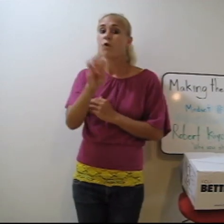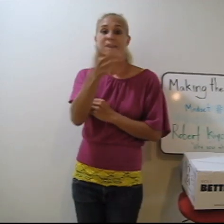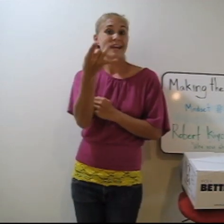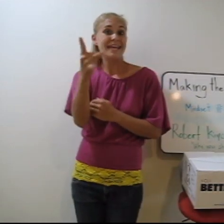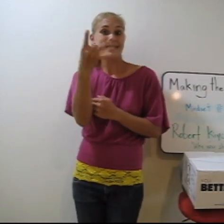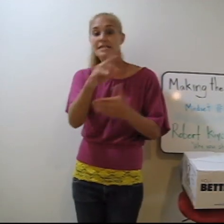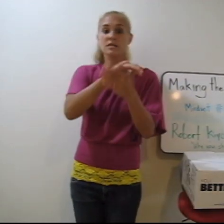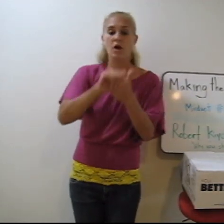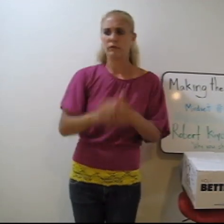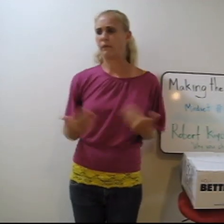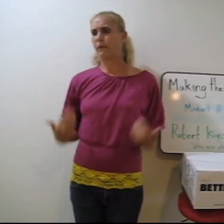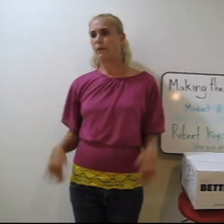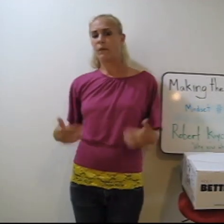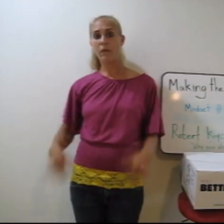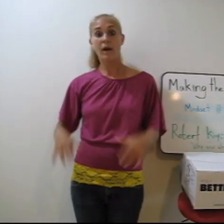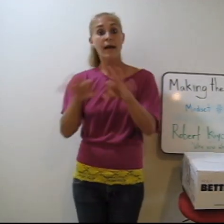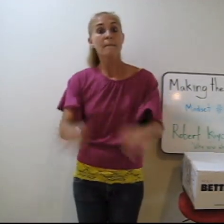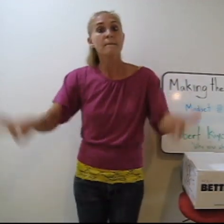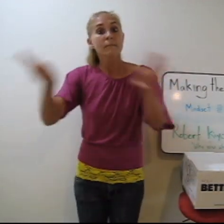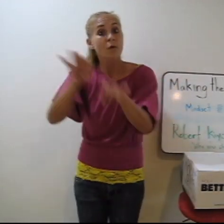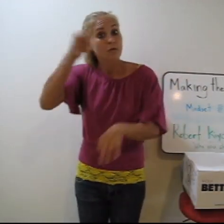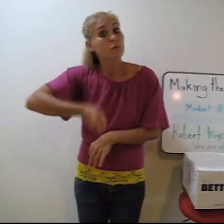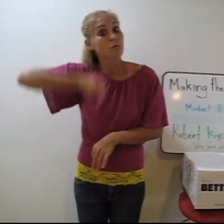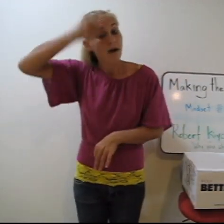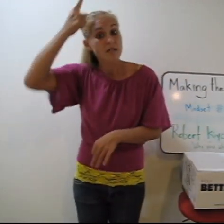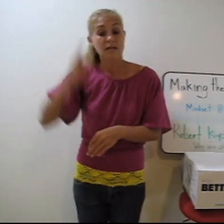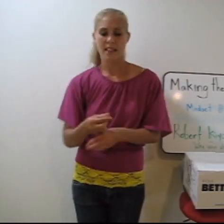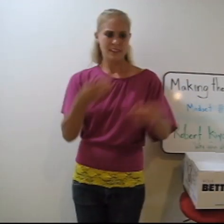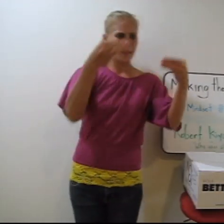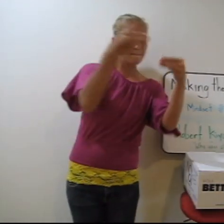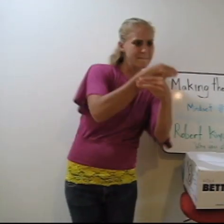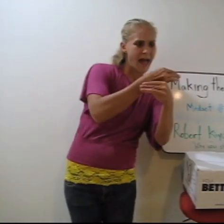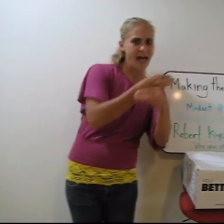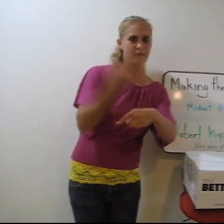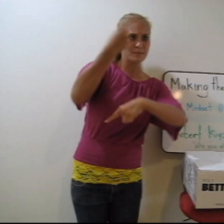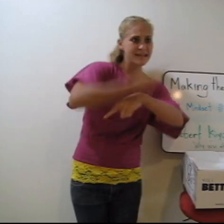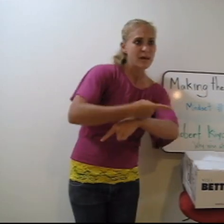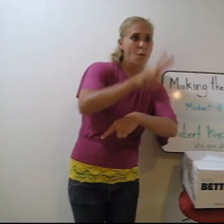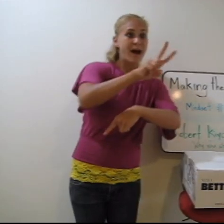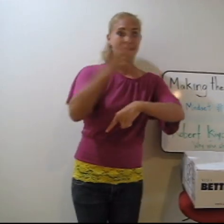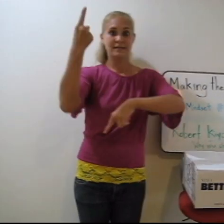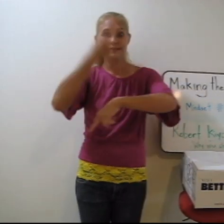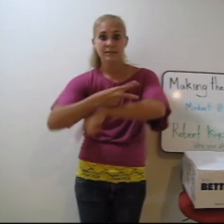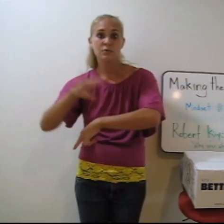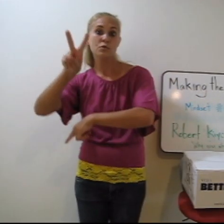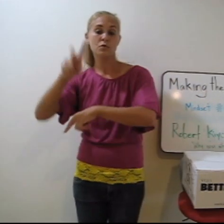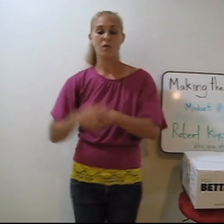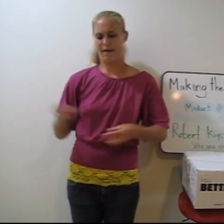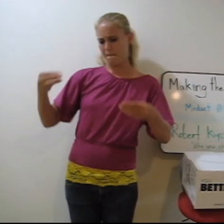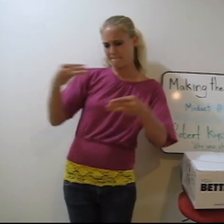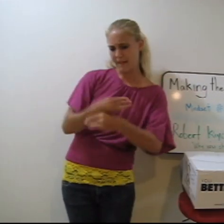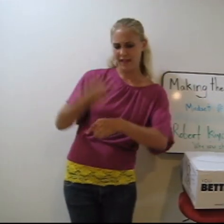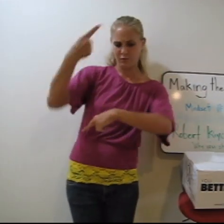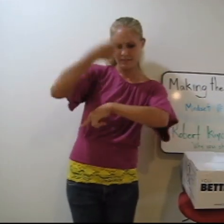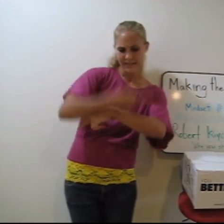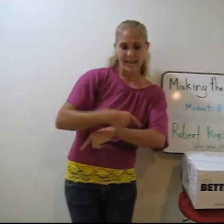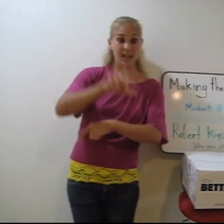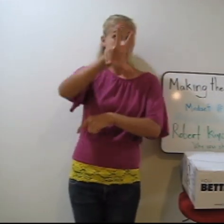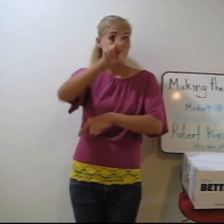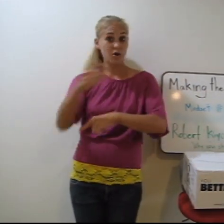$10,727,418. What is important to understand is that the math between day 1 and day 2 and the math between day 30 and 31 all